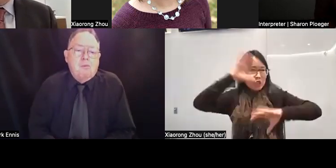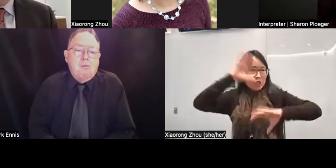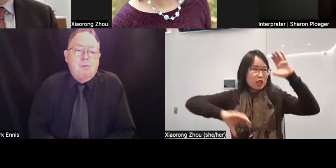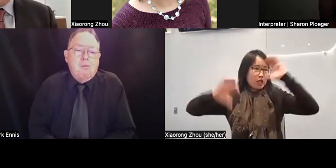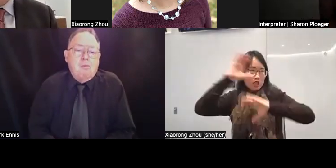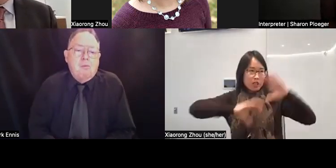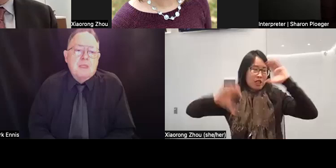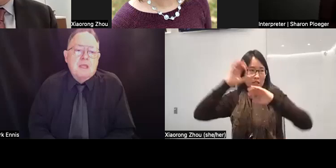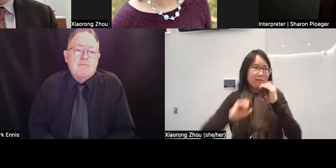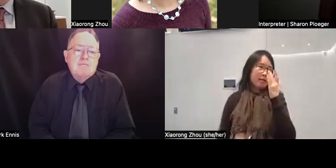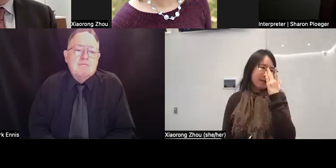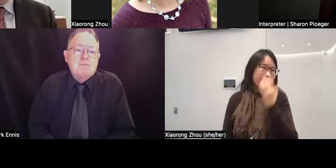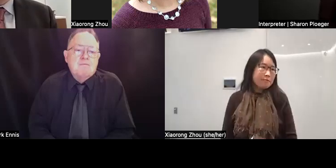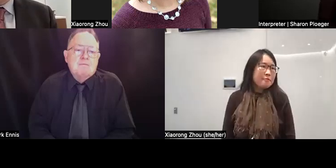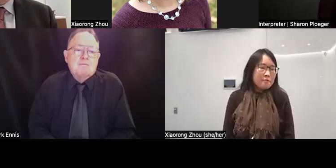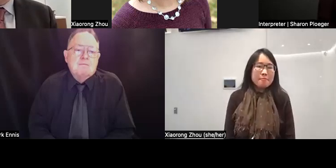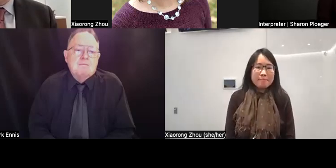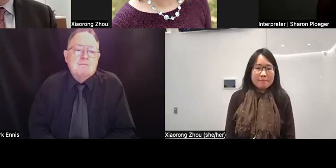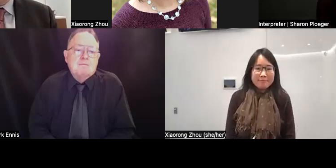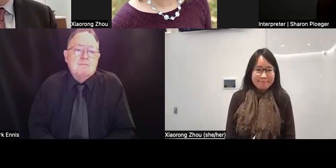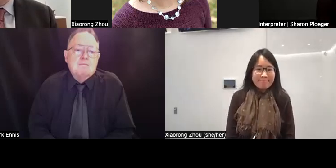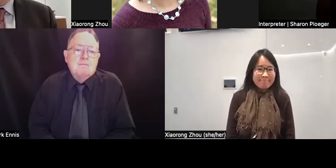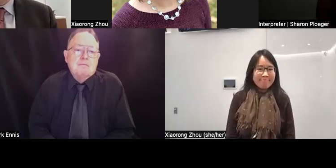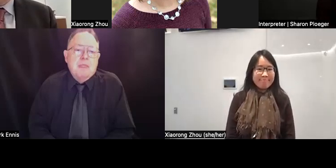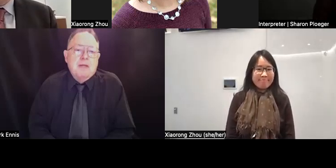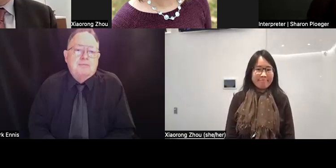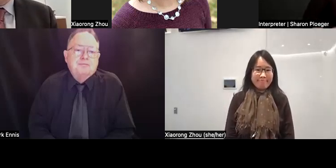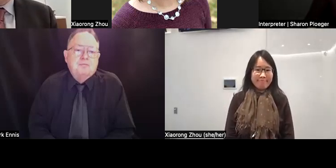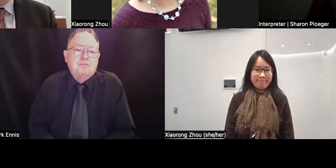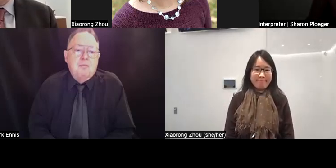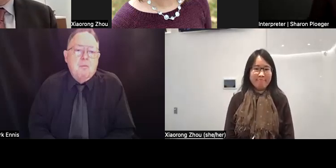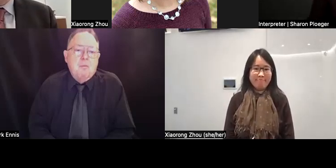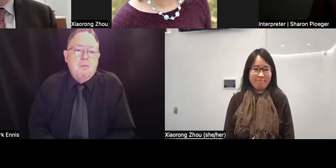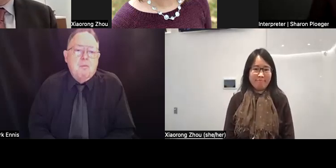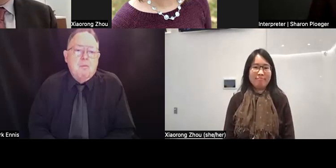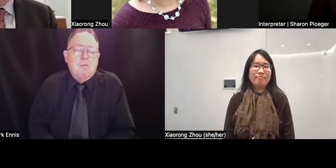financial support we could get, the more students we can bring. So we're seeking financial support.